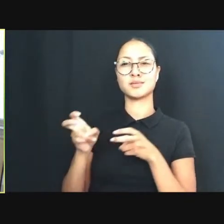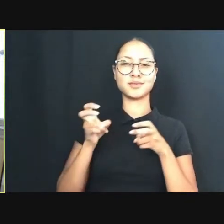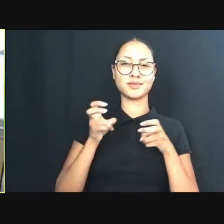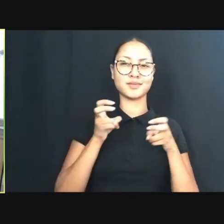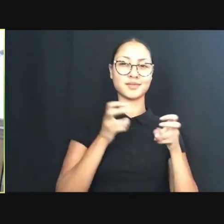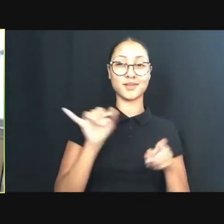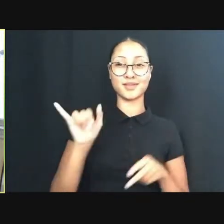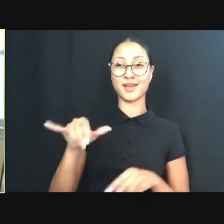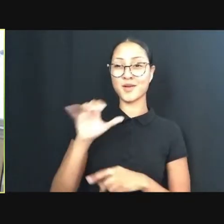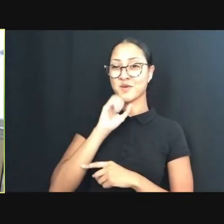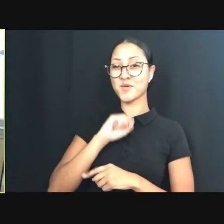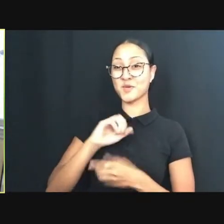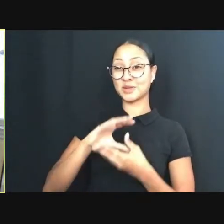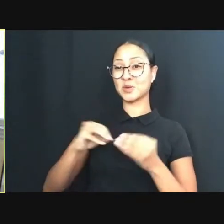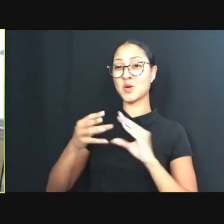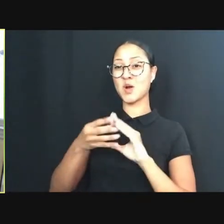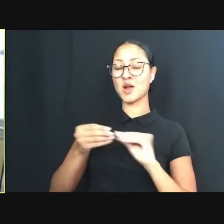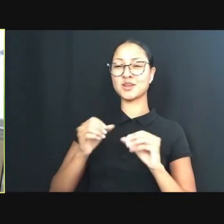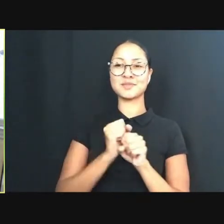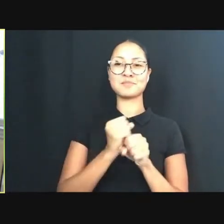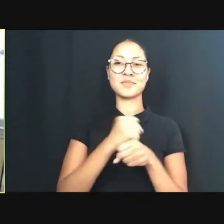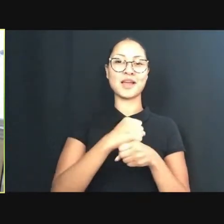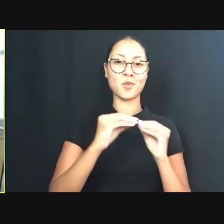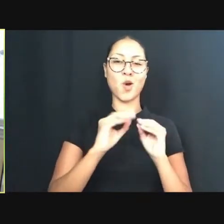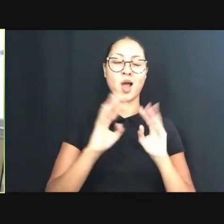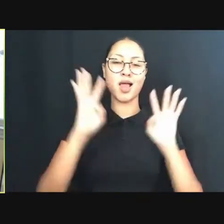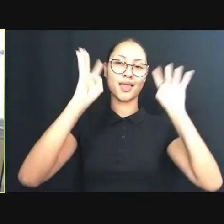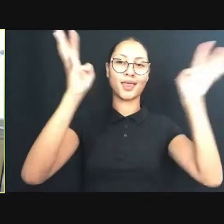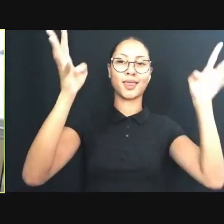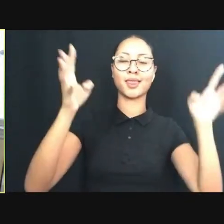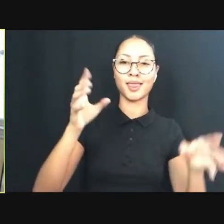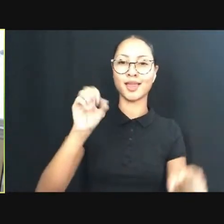hyped off and they'd be like, oh yeah, I wanna do that, you know?